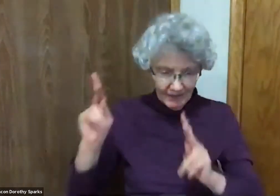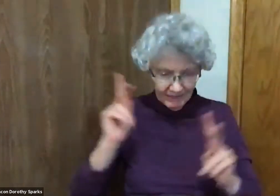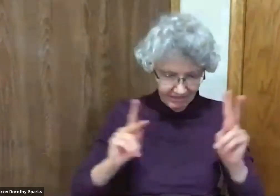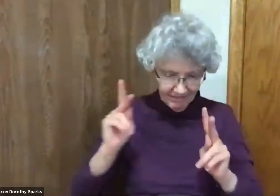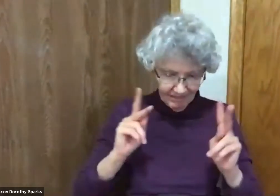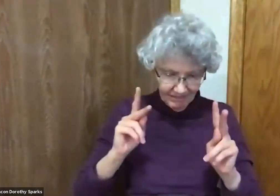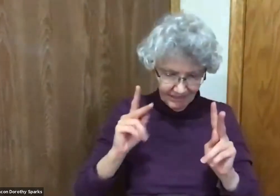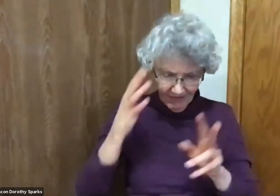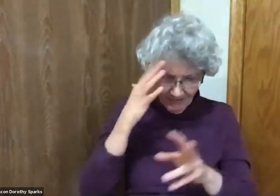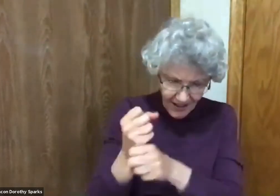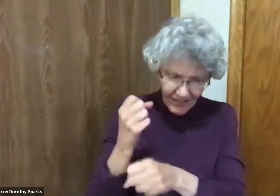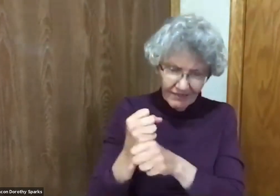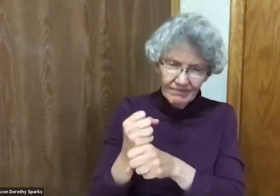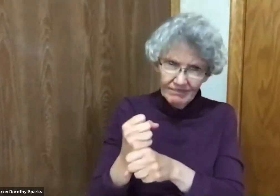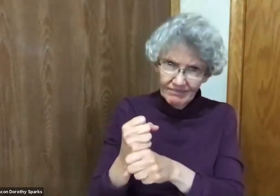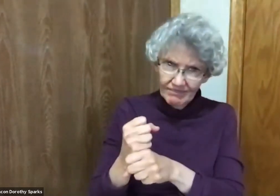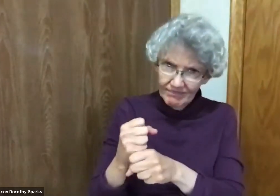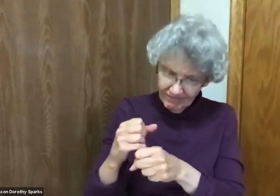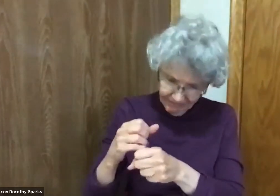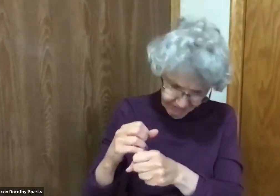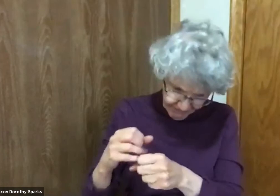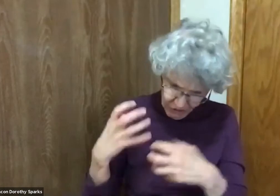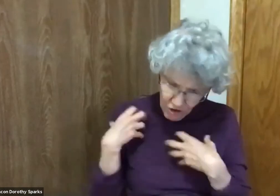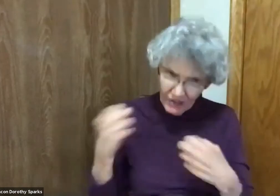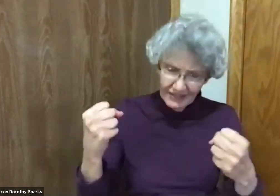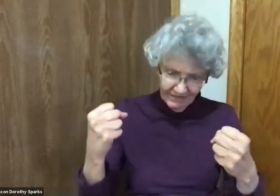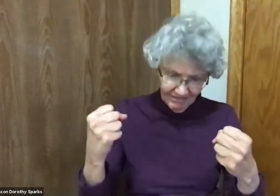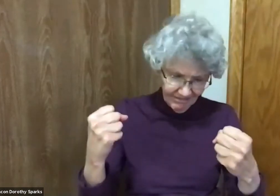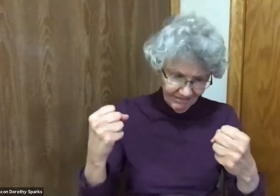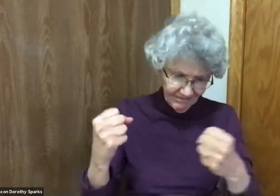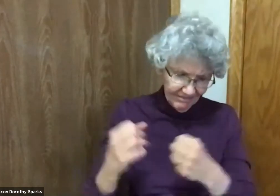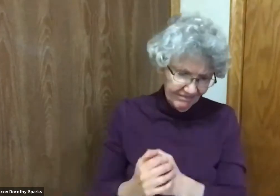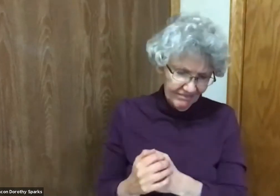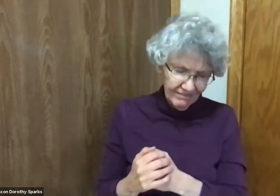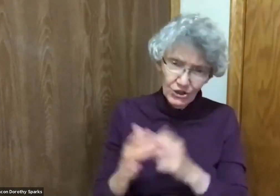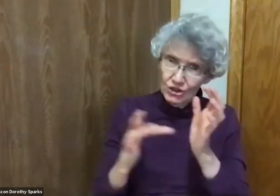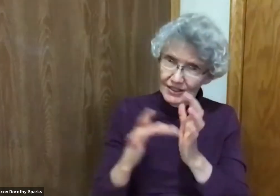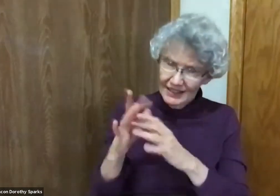You call us to be your people, faithful and courageous.